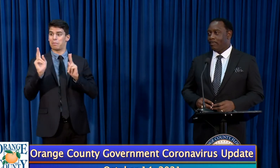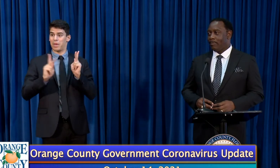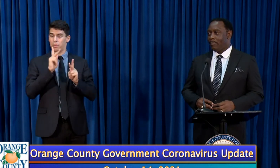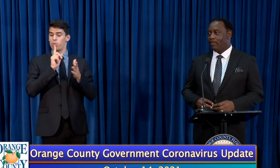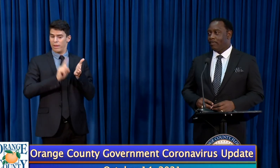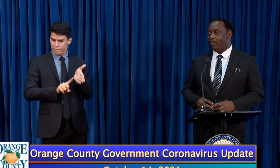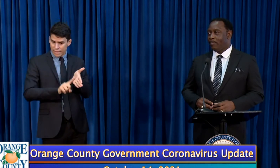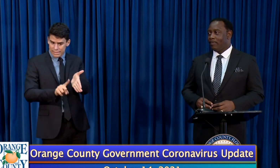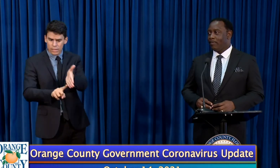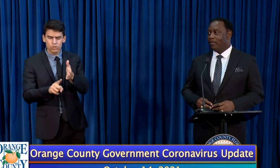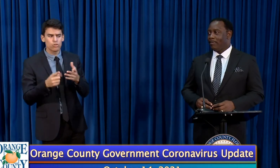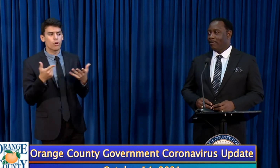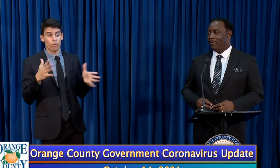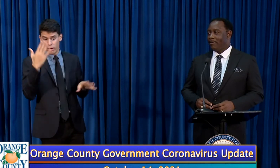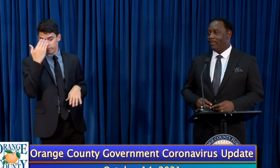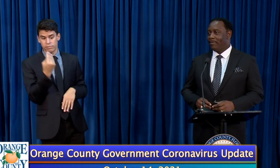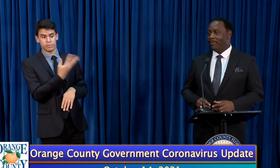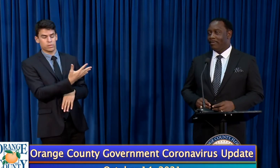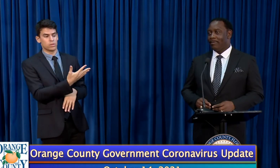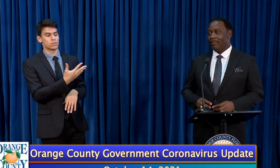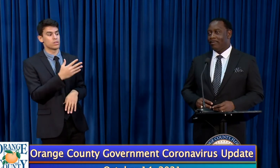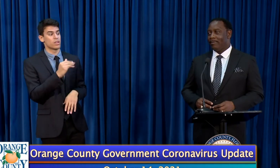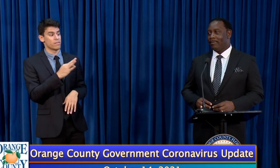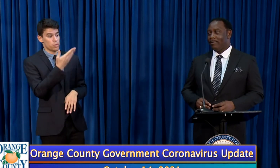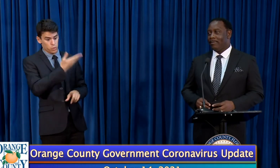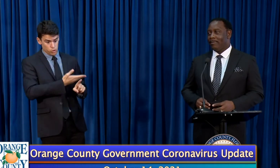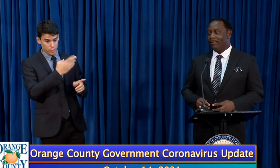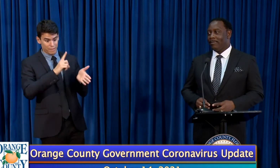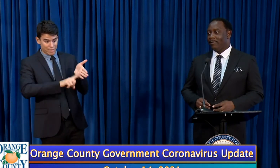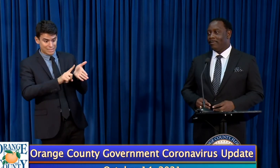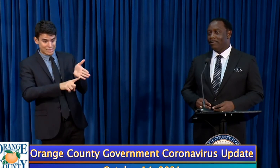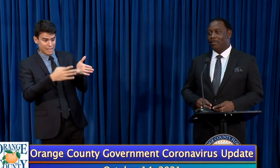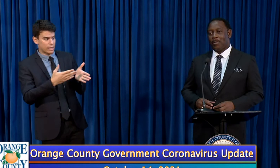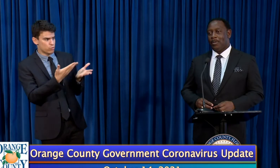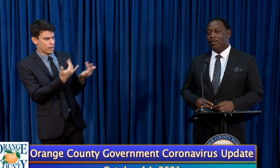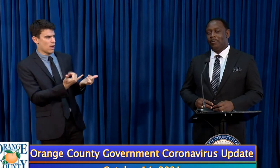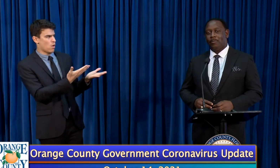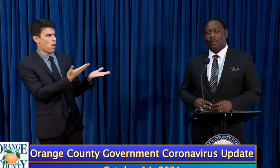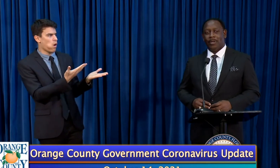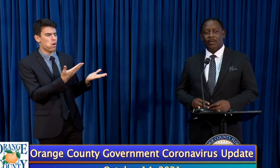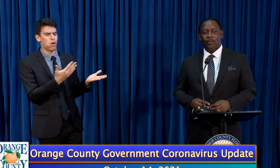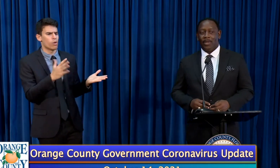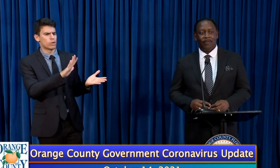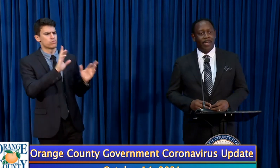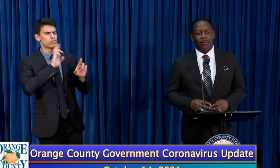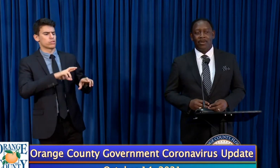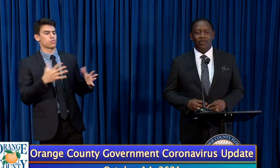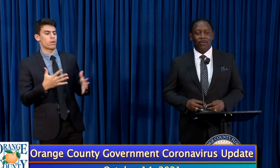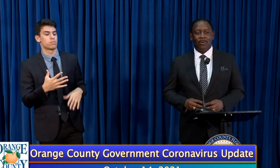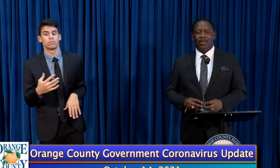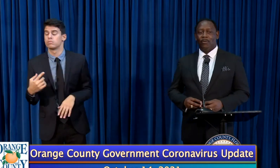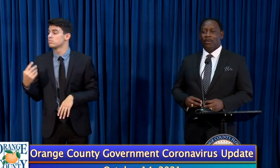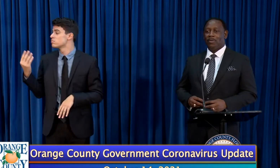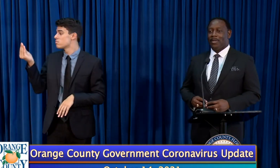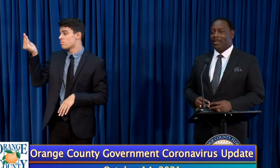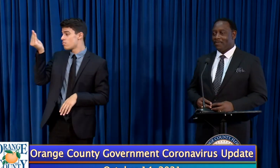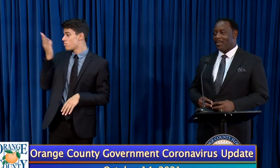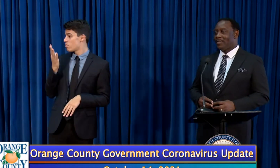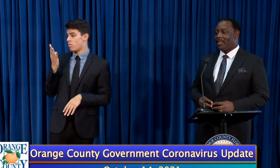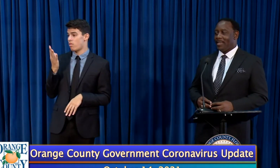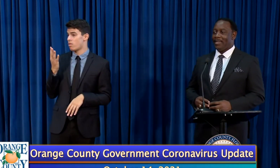will work? Have you been informed you're being investigated, and just your reactions to this? We have not been informed that we are